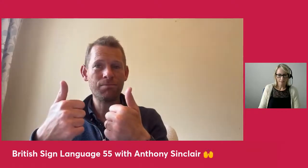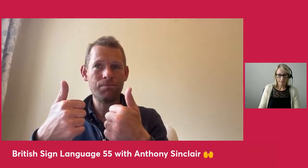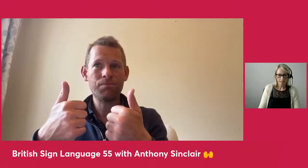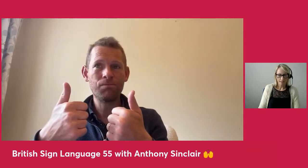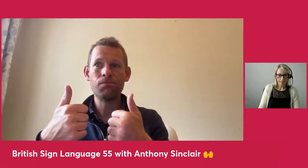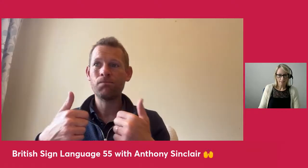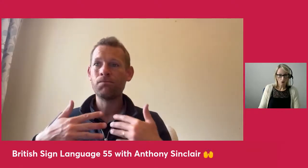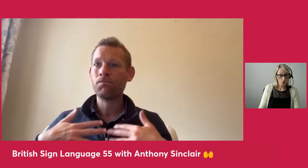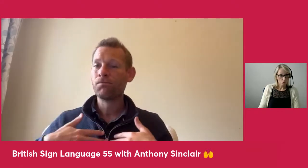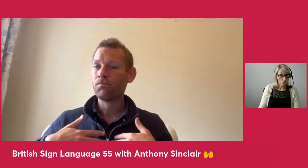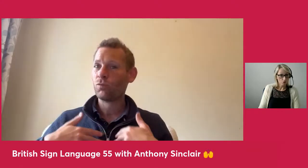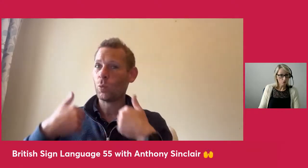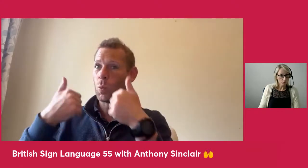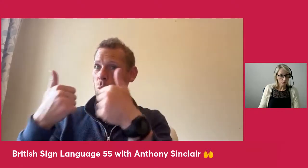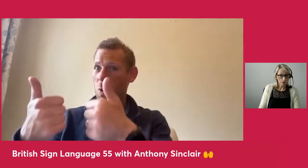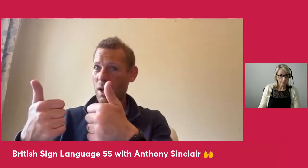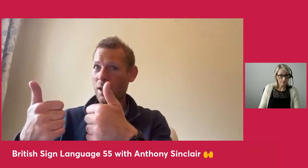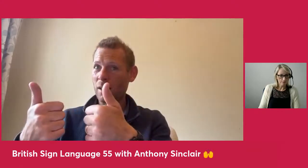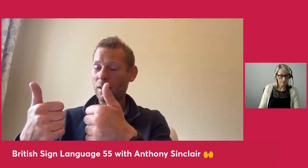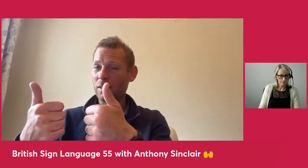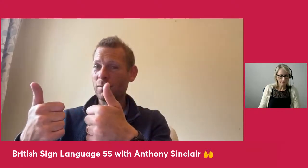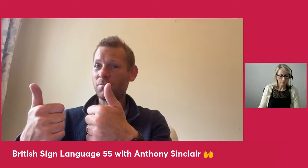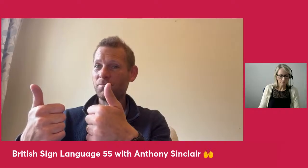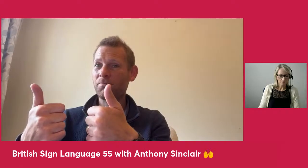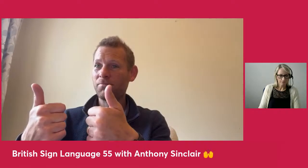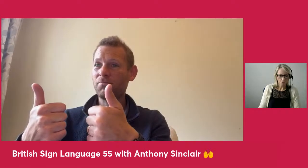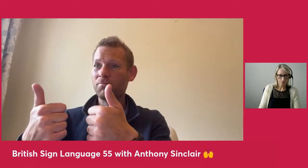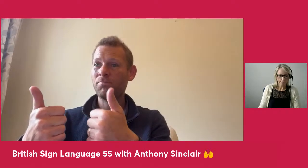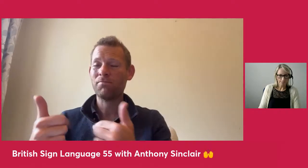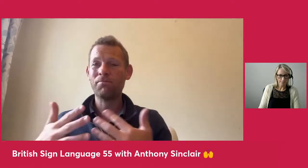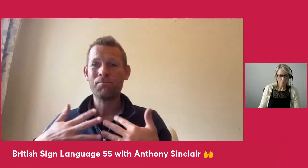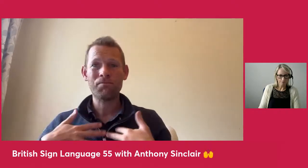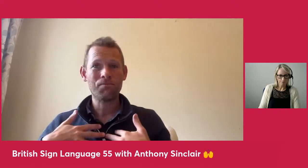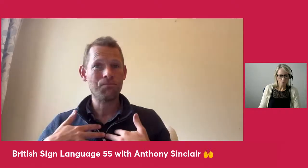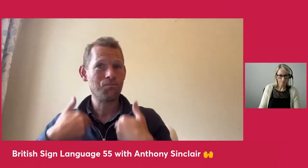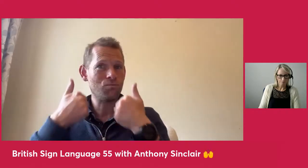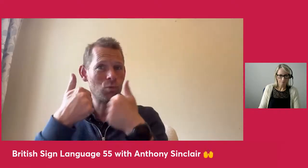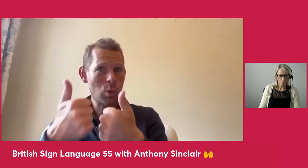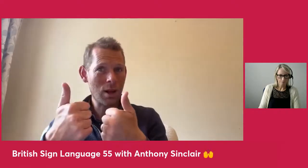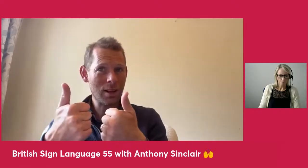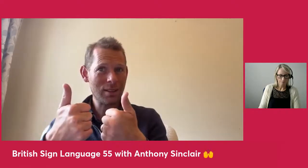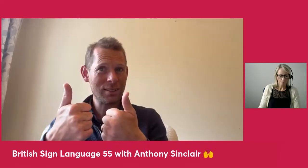And this again is how are you? Are you well? It's your greeting.